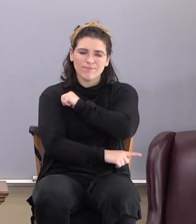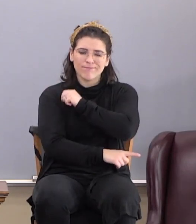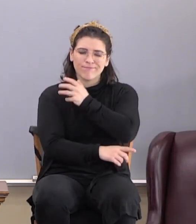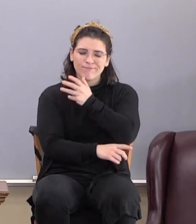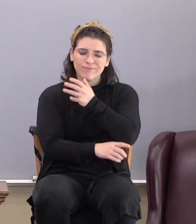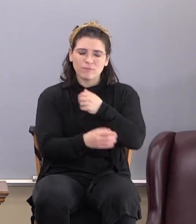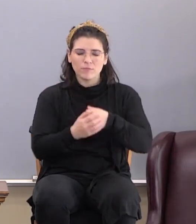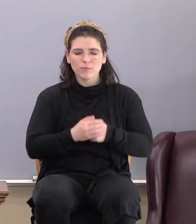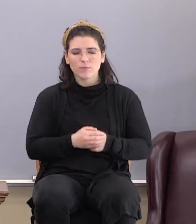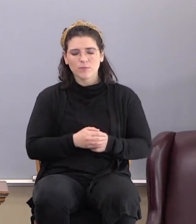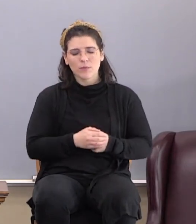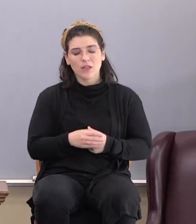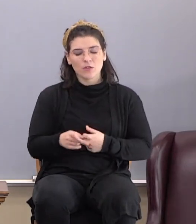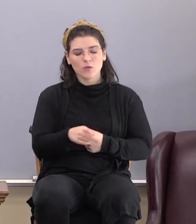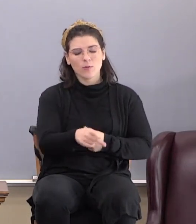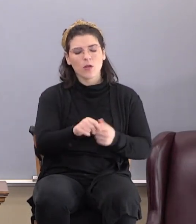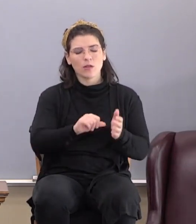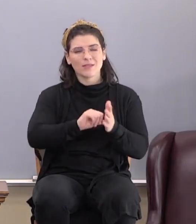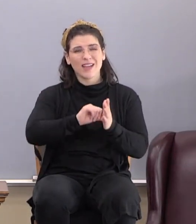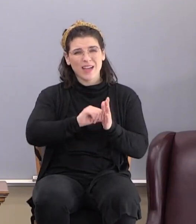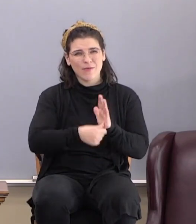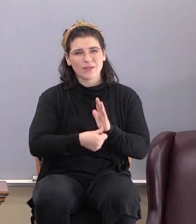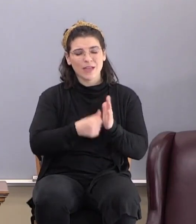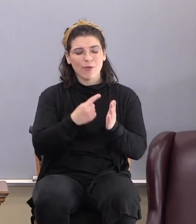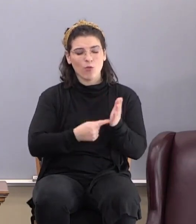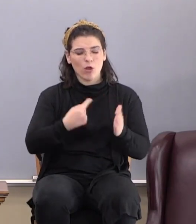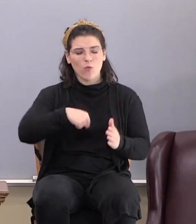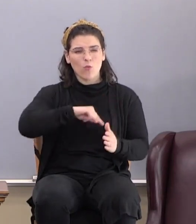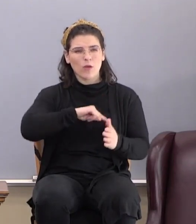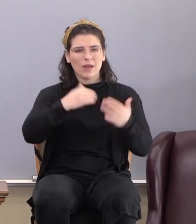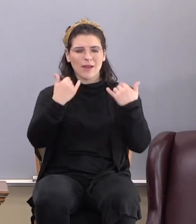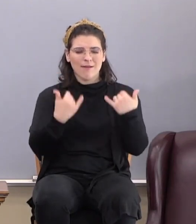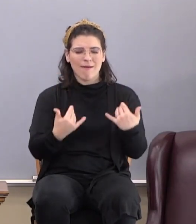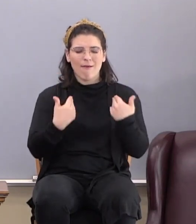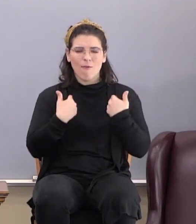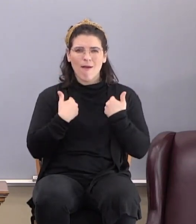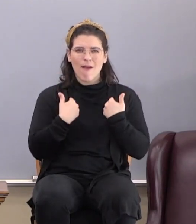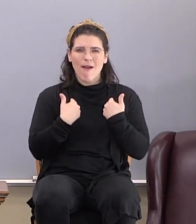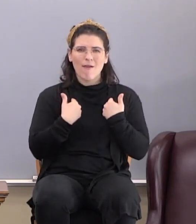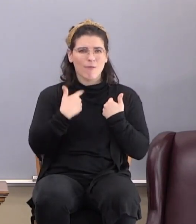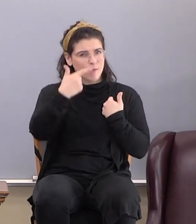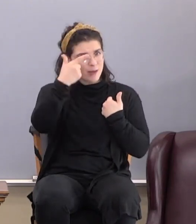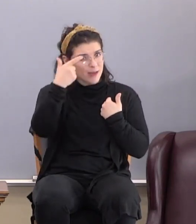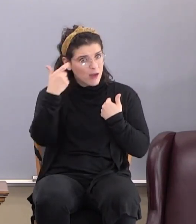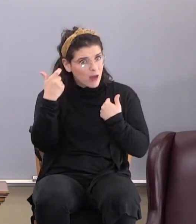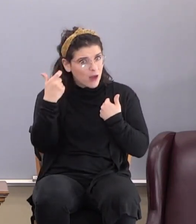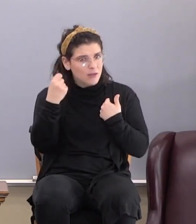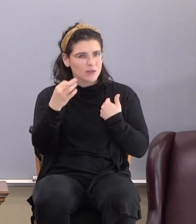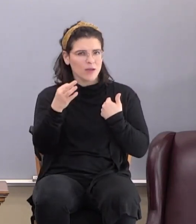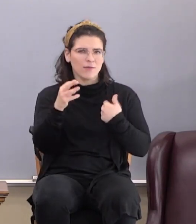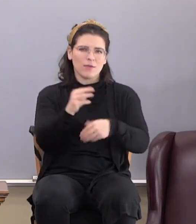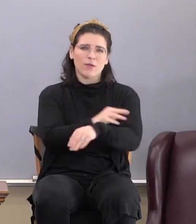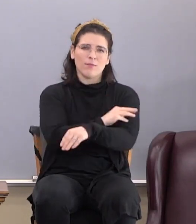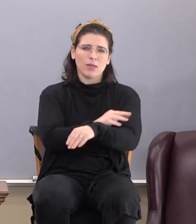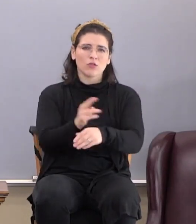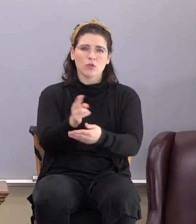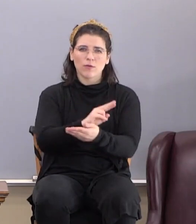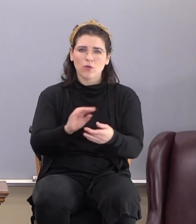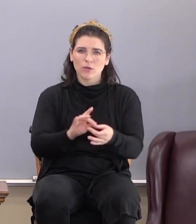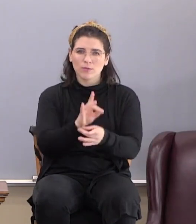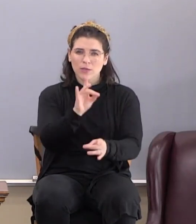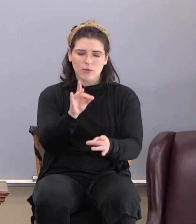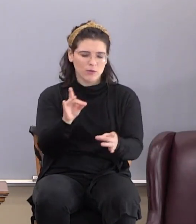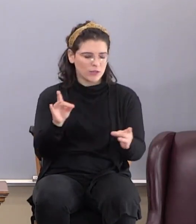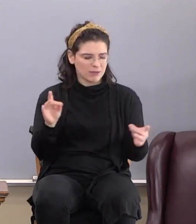so Paul is emphasizing what it is we now have because of the ministry of the Holy Spirit, which